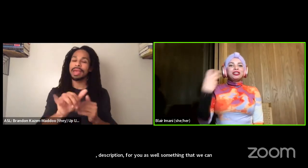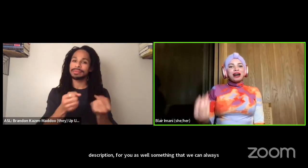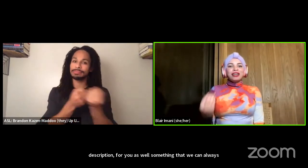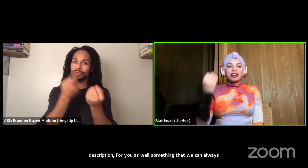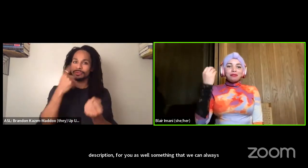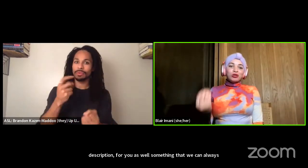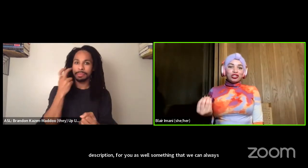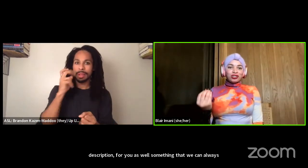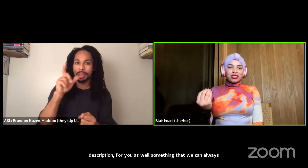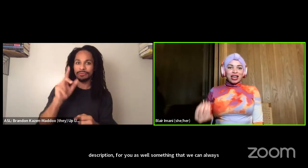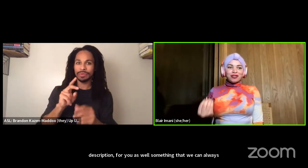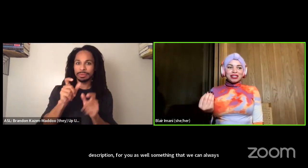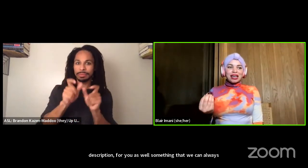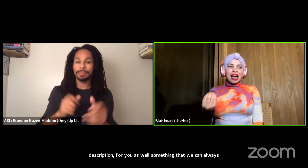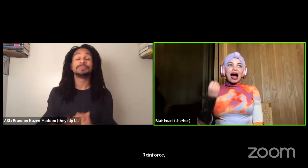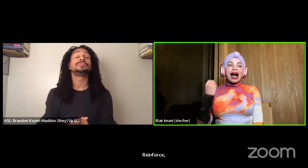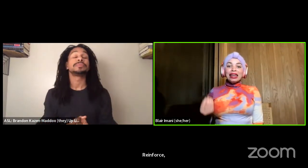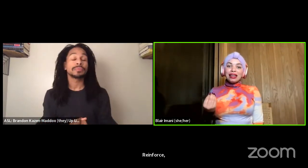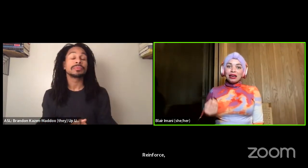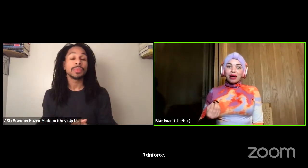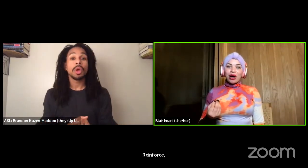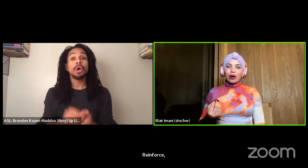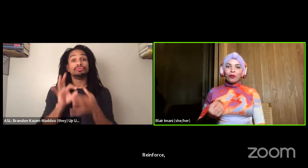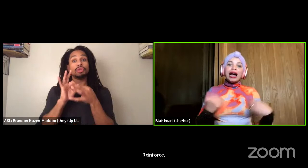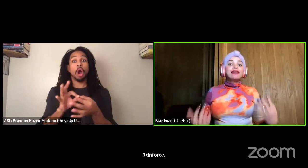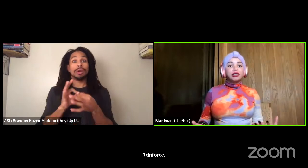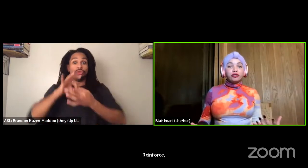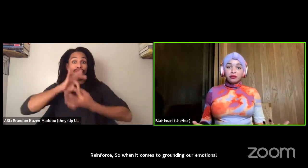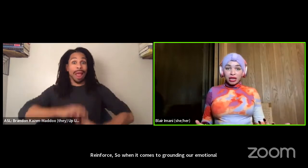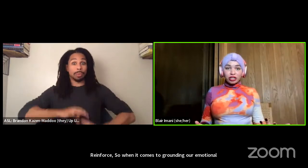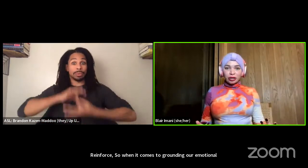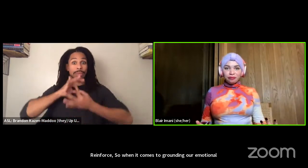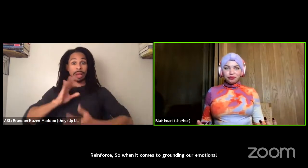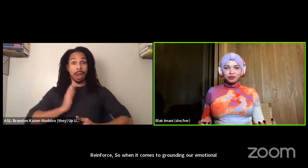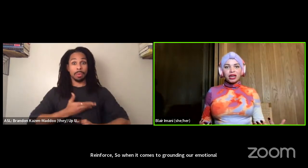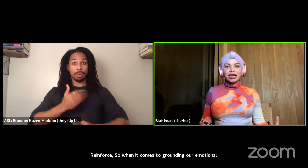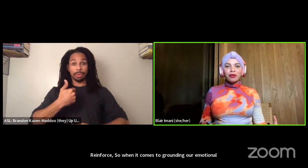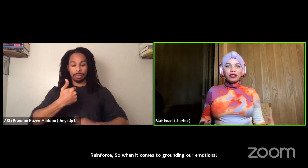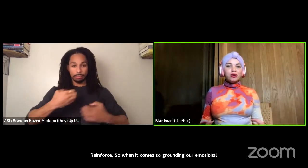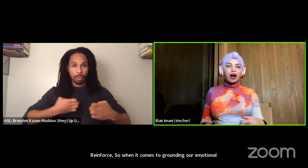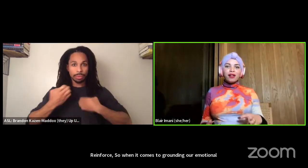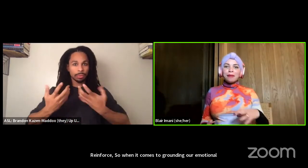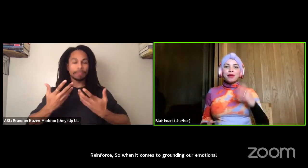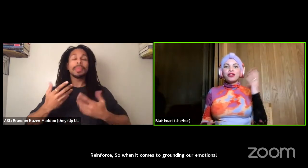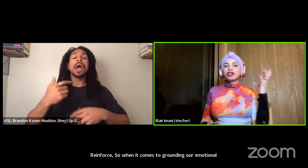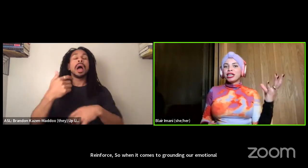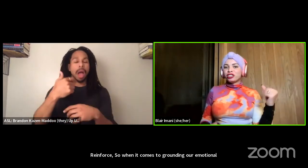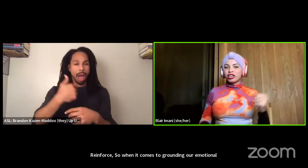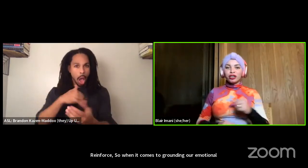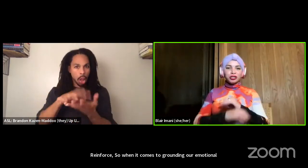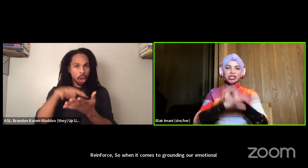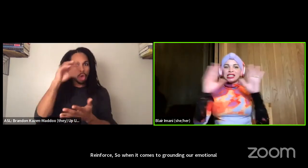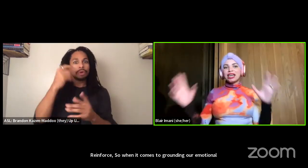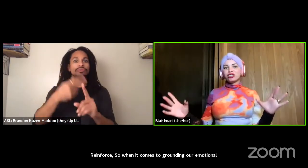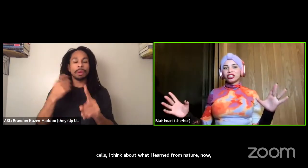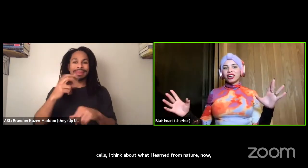when it comes to grounding our emotional selves, I think about what I've learned from nature. Now, whether you call it Mother Nature or just